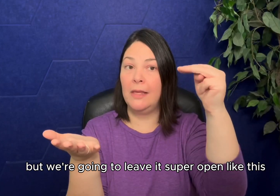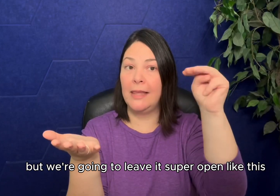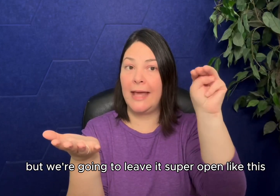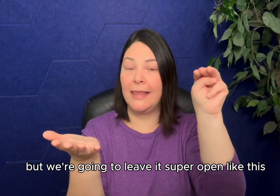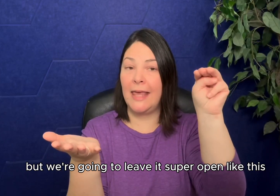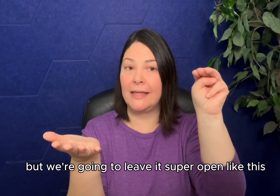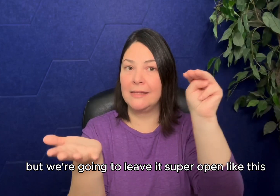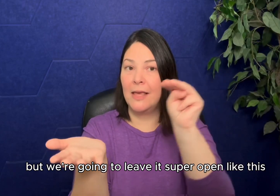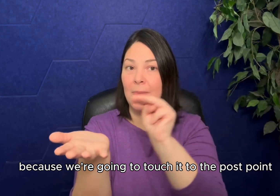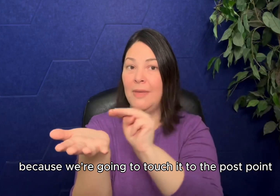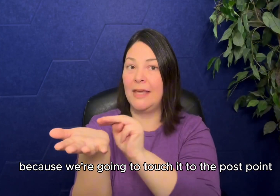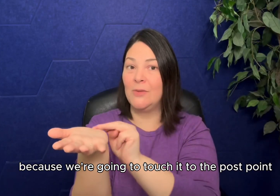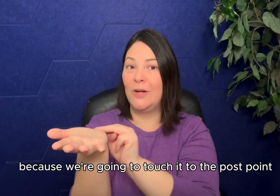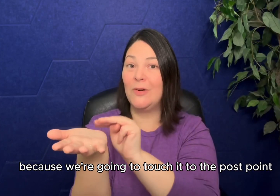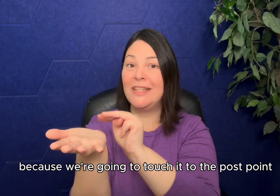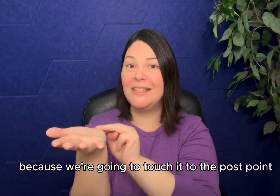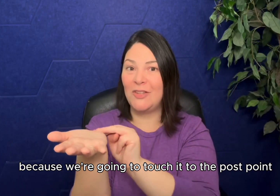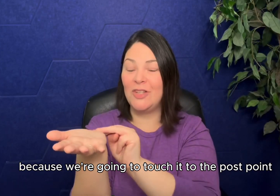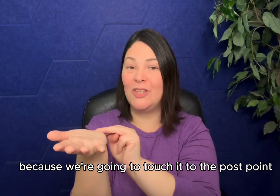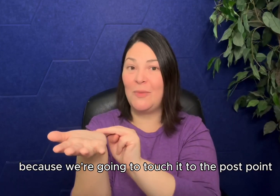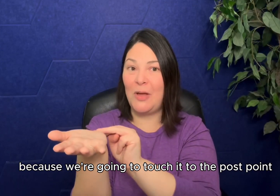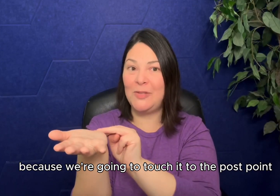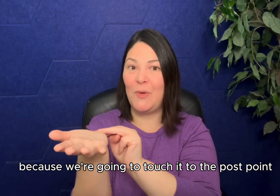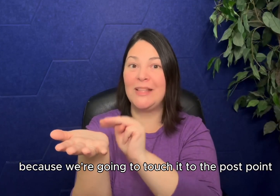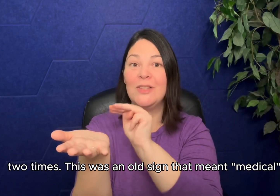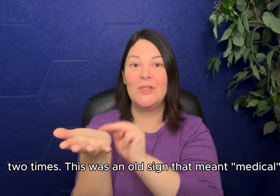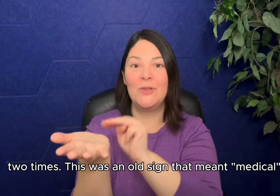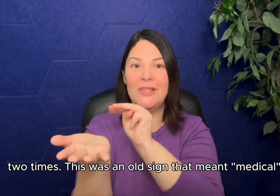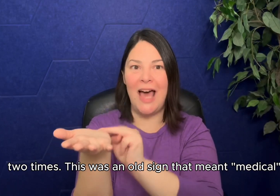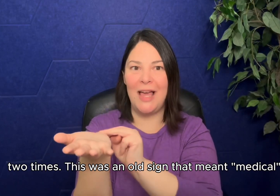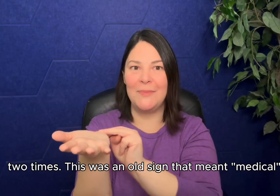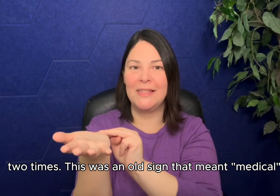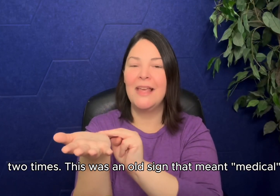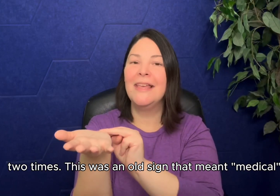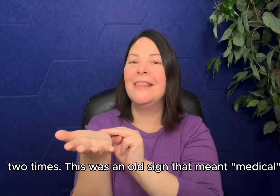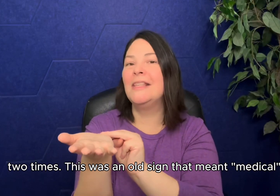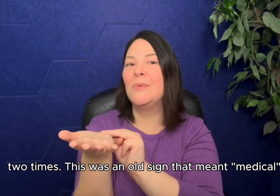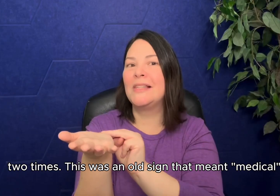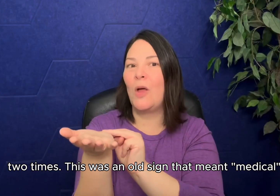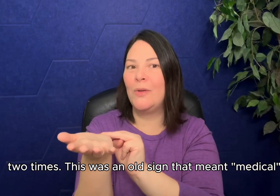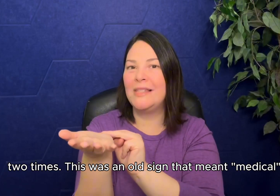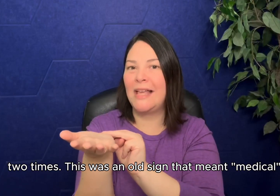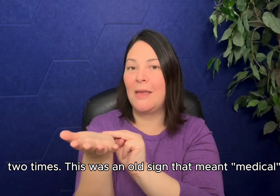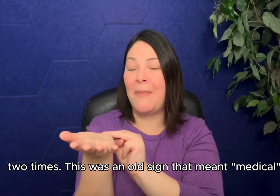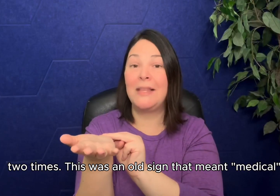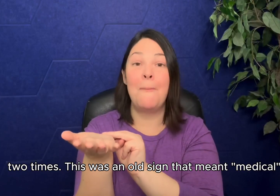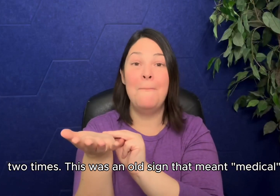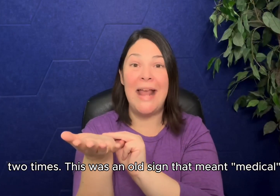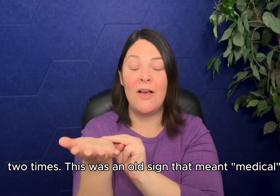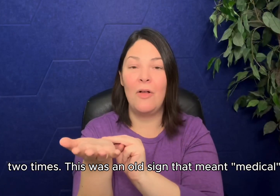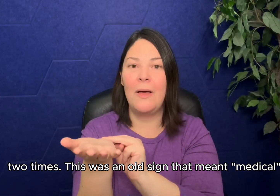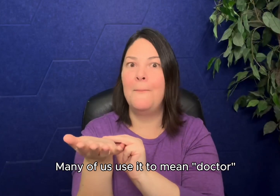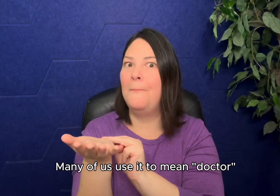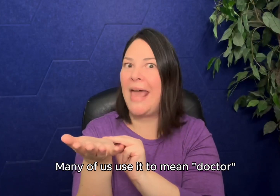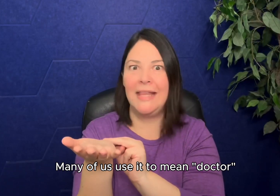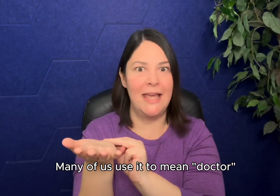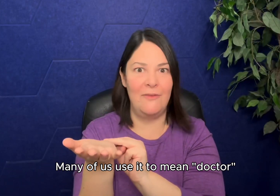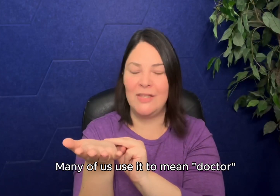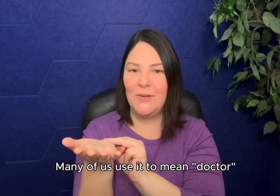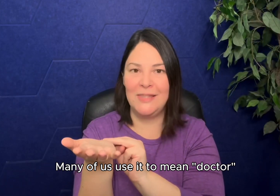like this because we're going to touch it to the pulse point 2 times. This was an old sign that meant medical. Many of us use it to